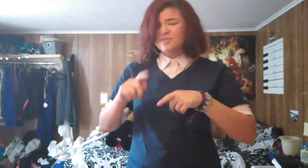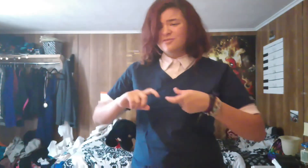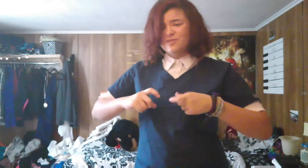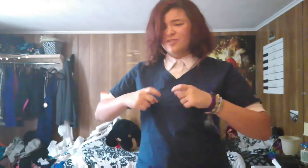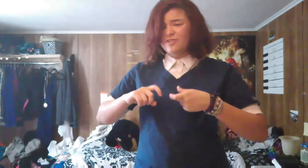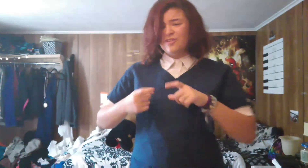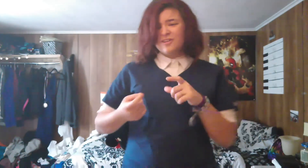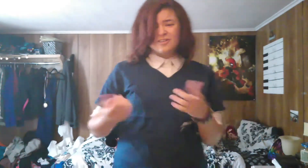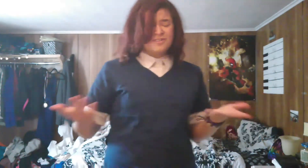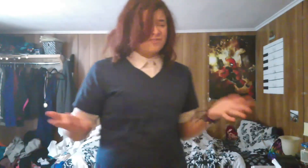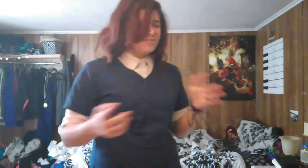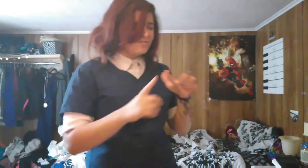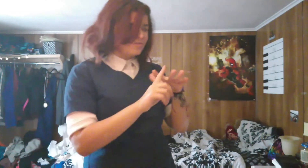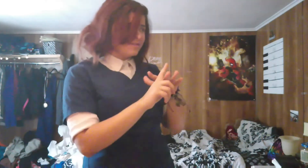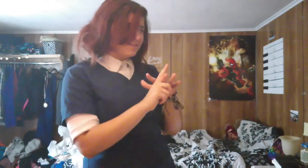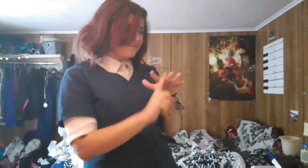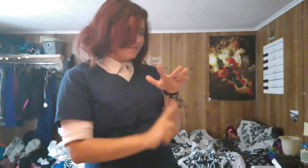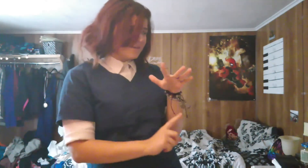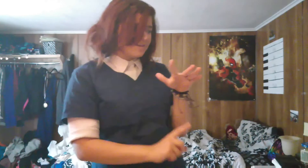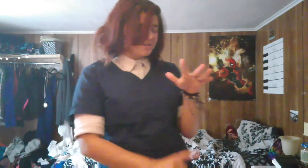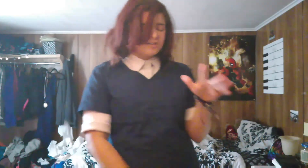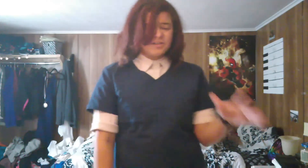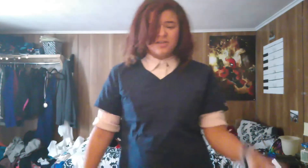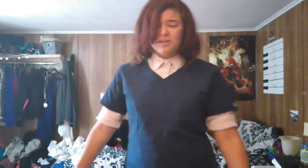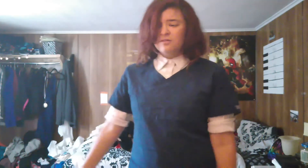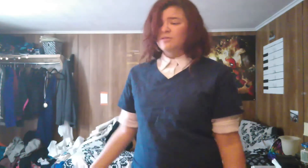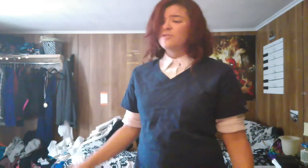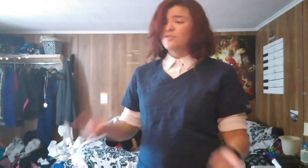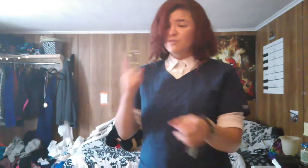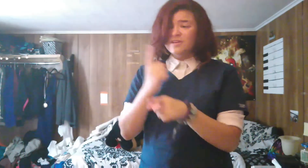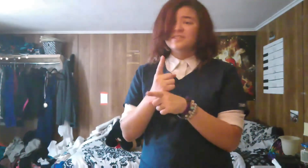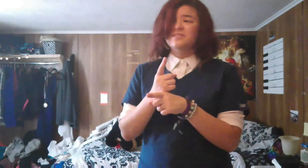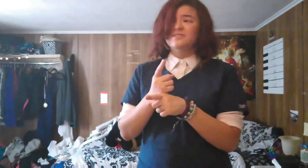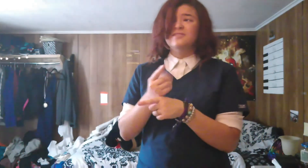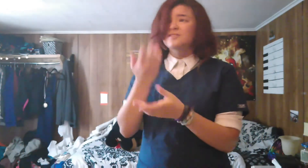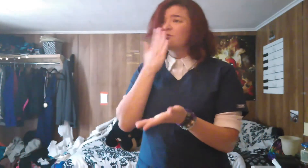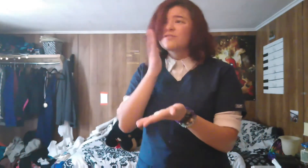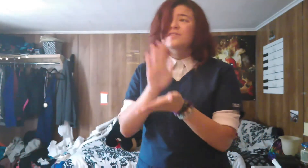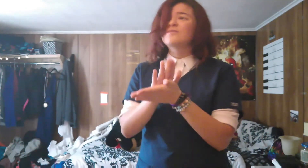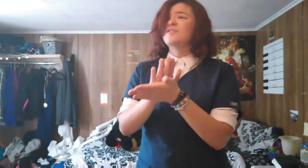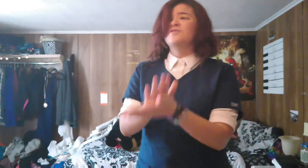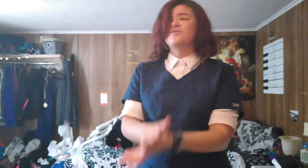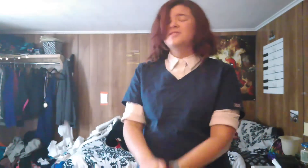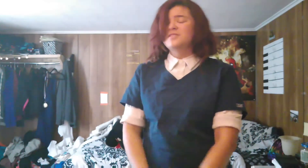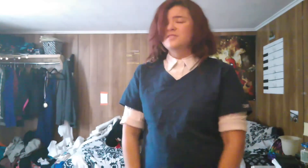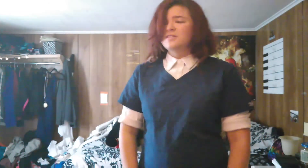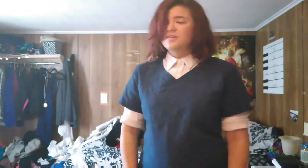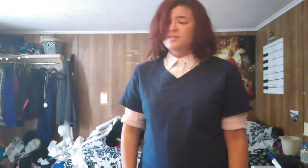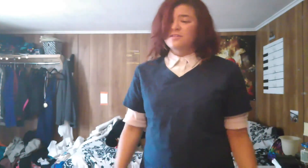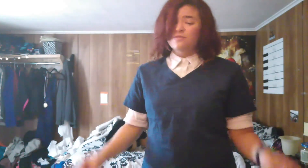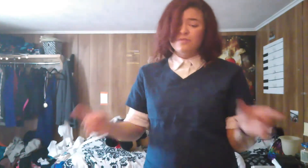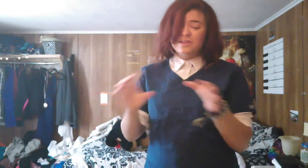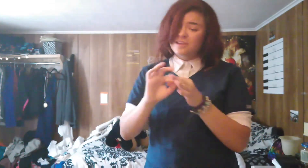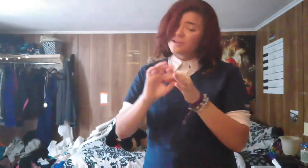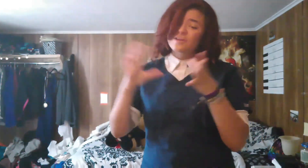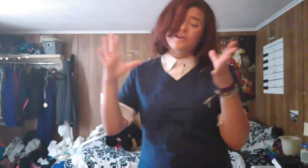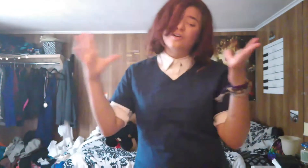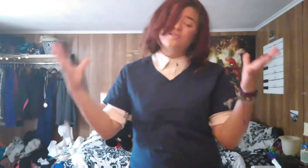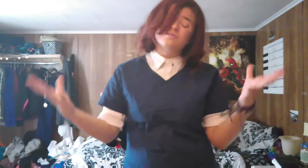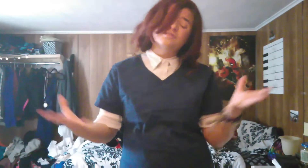People hurt us, or they vanish. And you're right, it really blows. But we let go, take